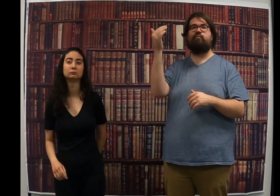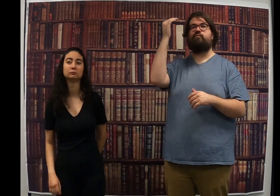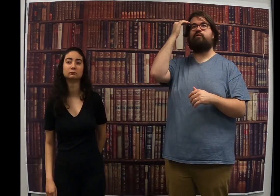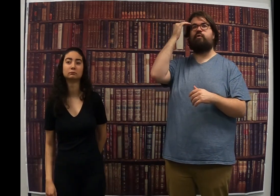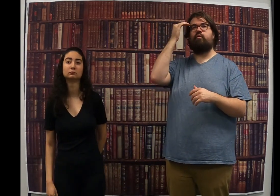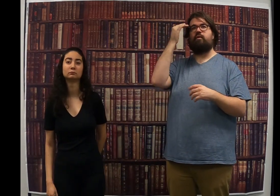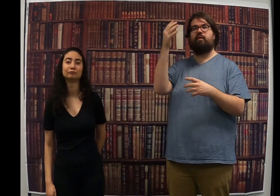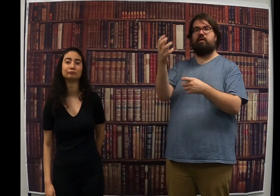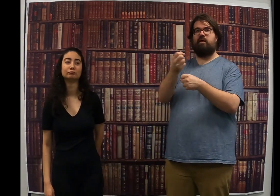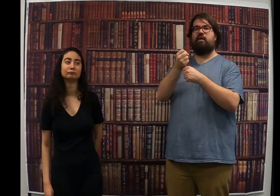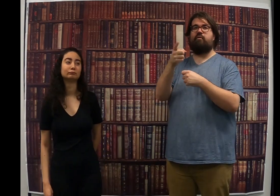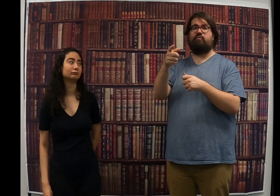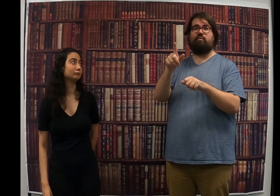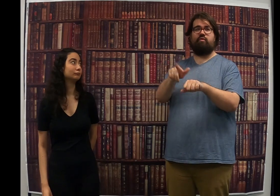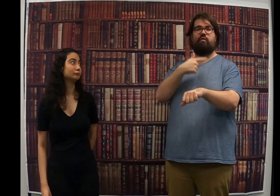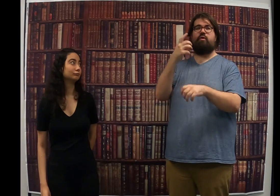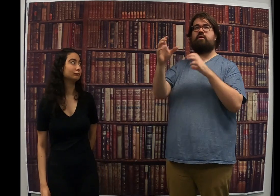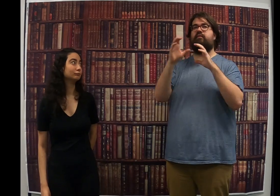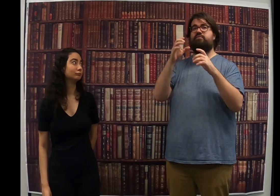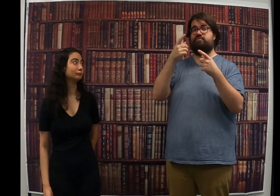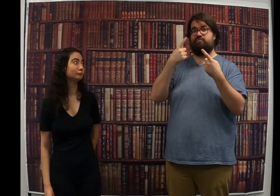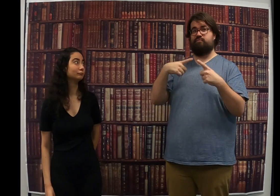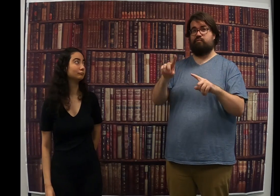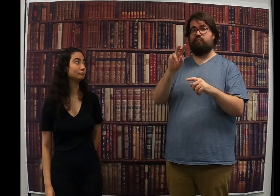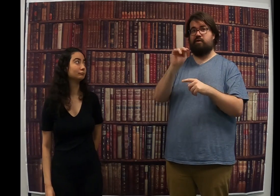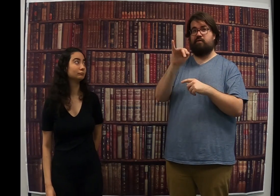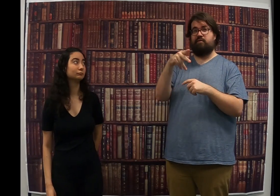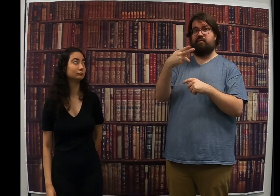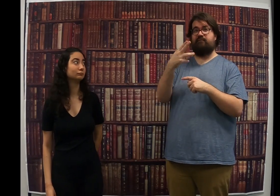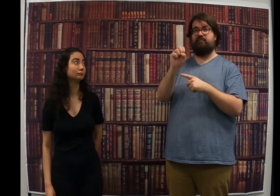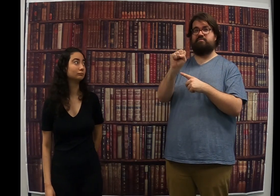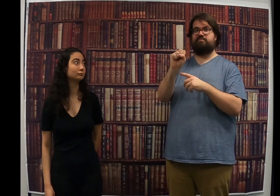When Juno realized this, she said,